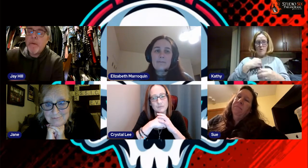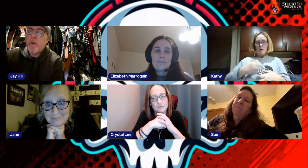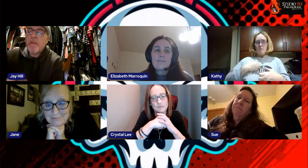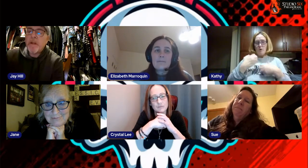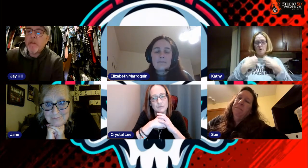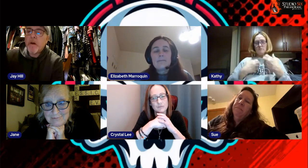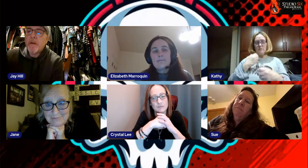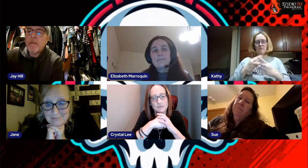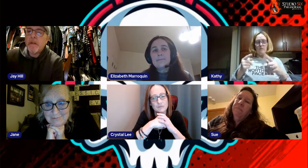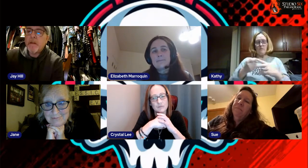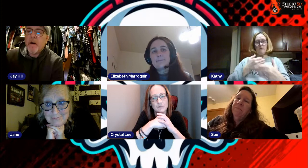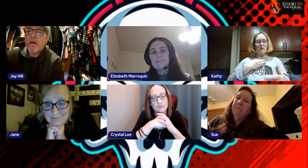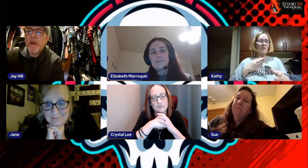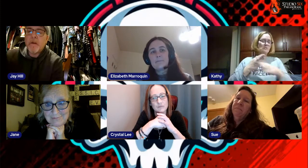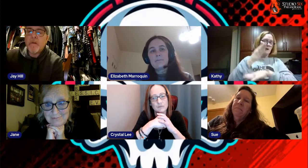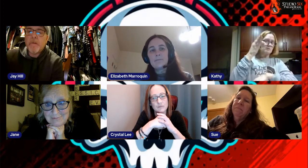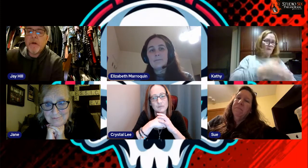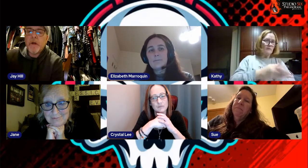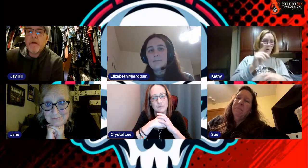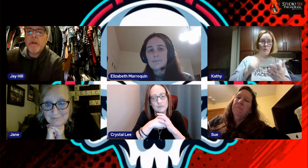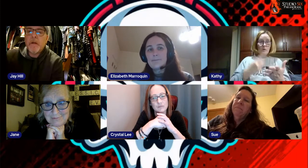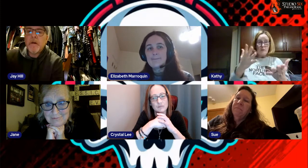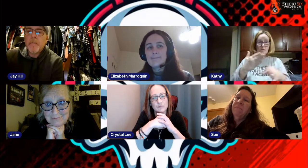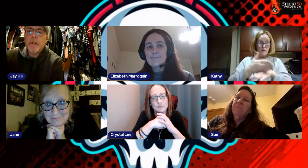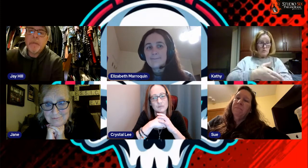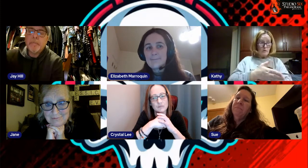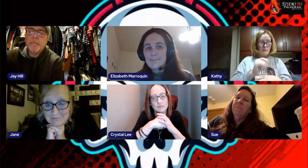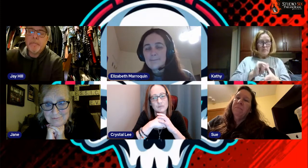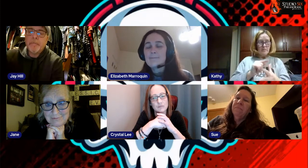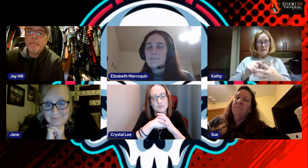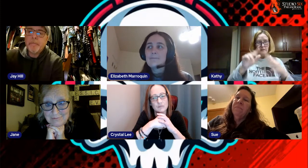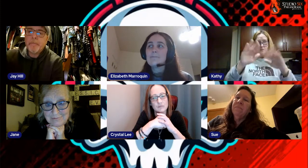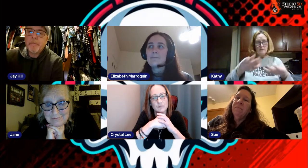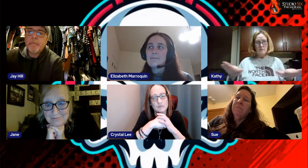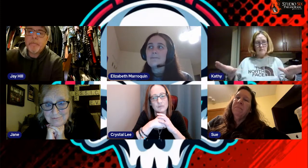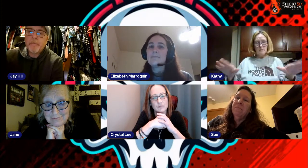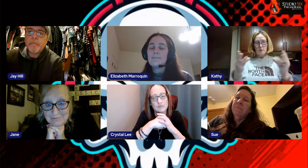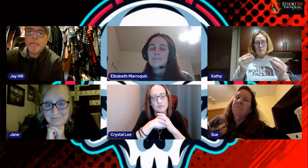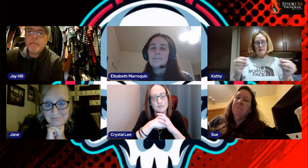I mean, once they cross, then all that goes away.